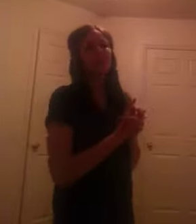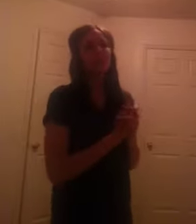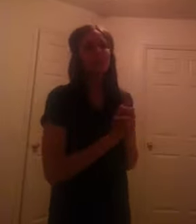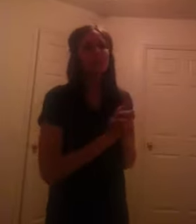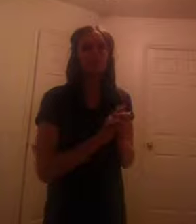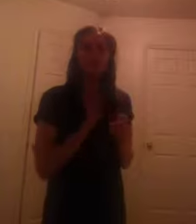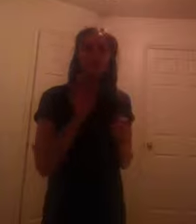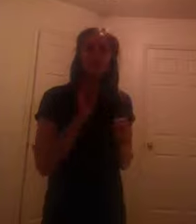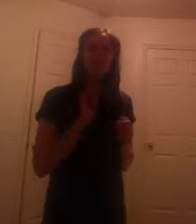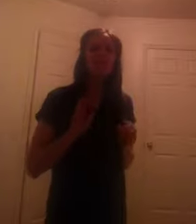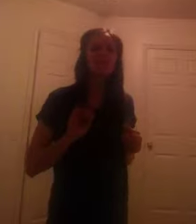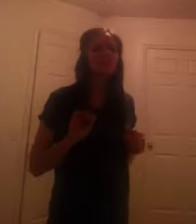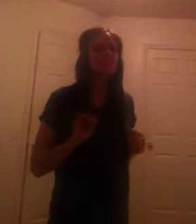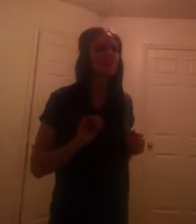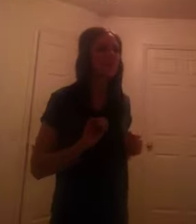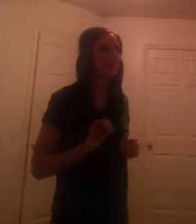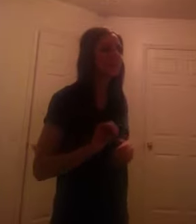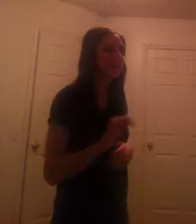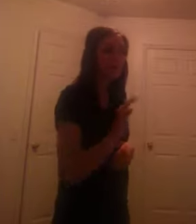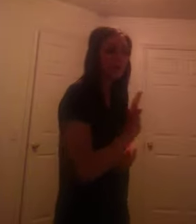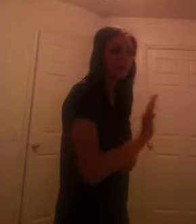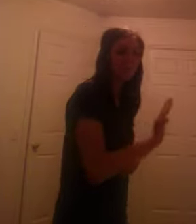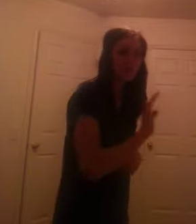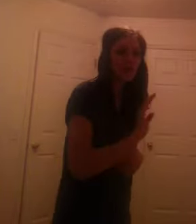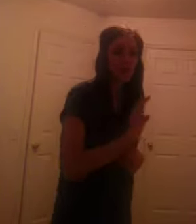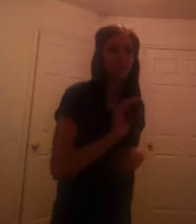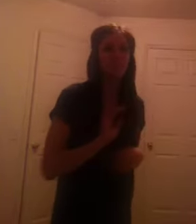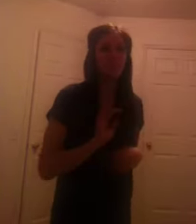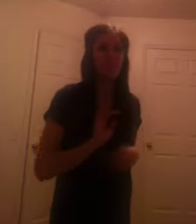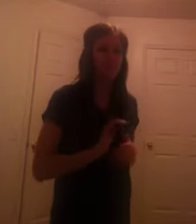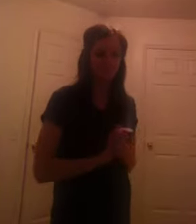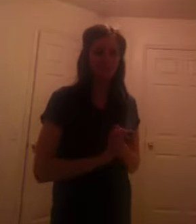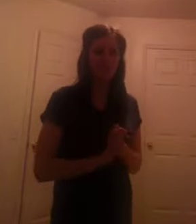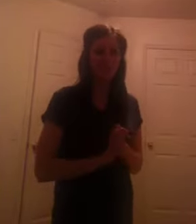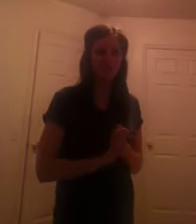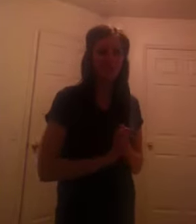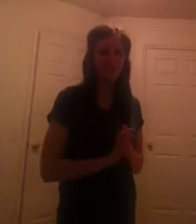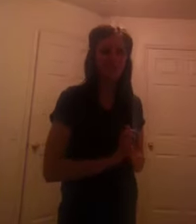wanted, we were happy with the adventure we got. And we were very happy that Steve was happy.